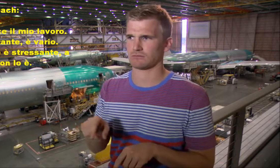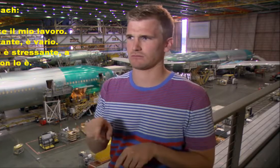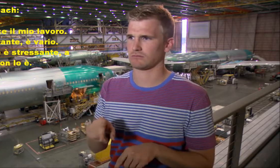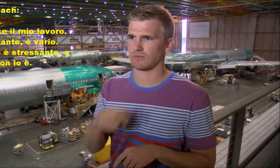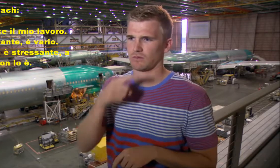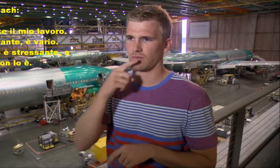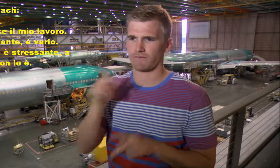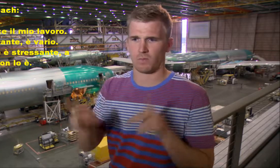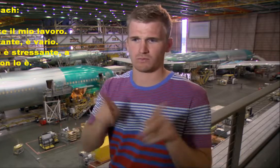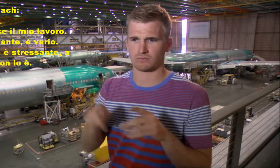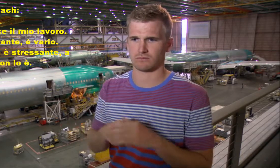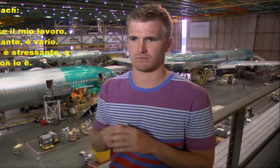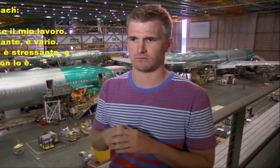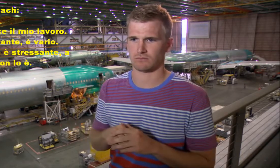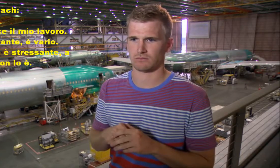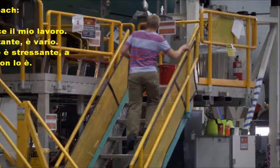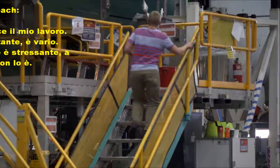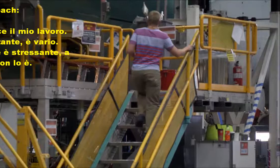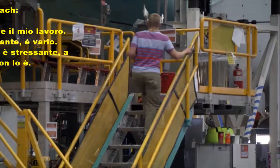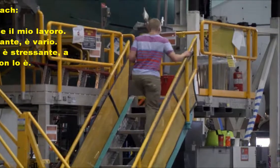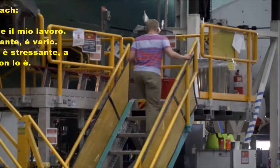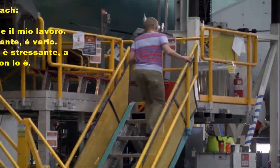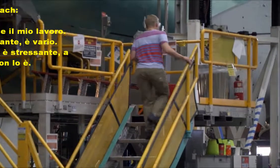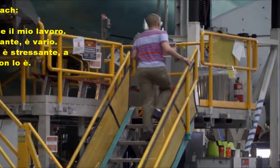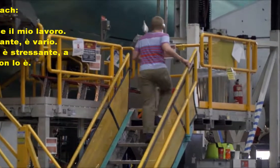Same as there are with hearing people.